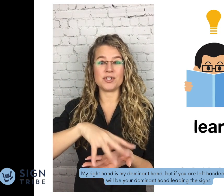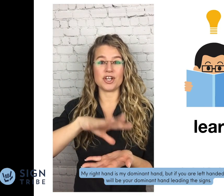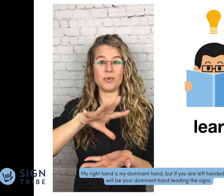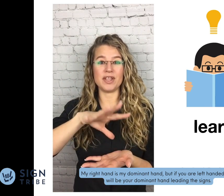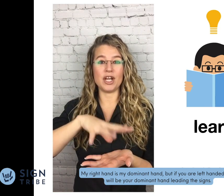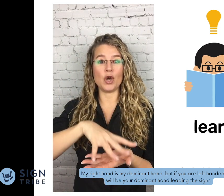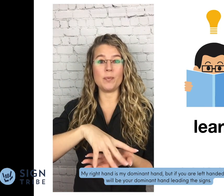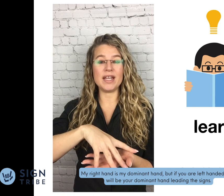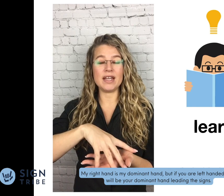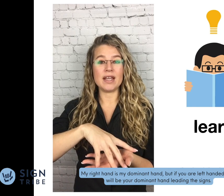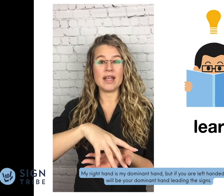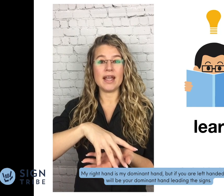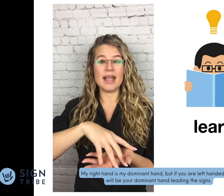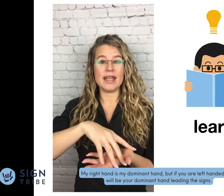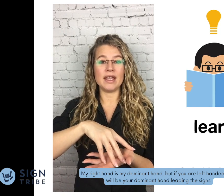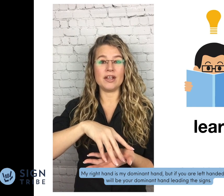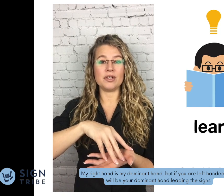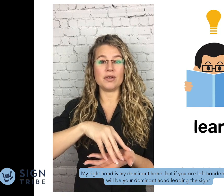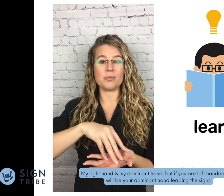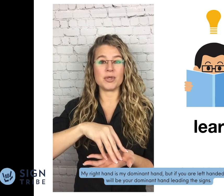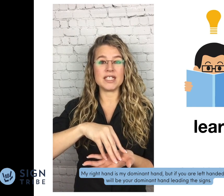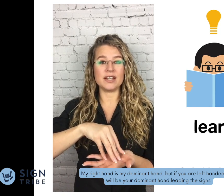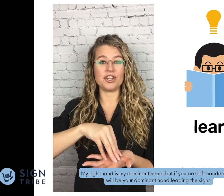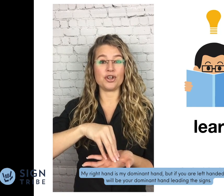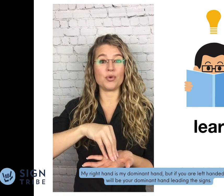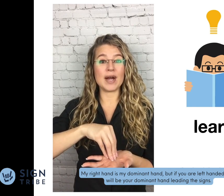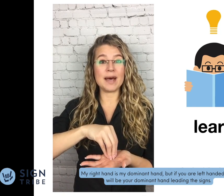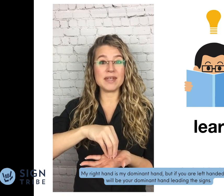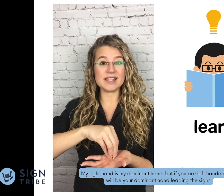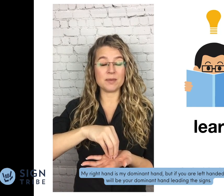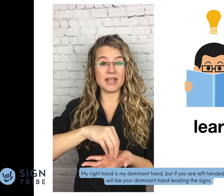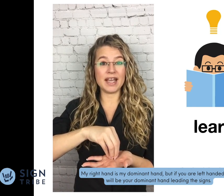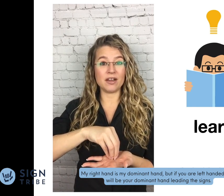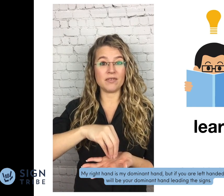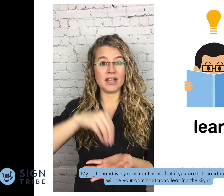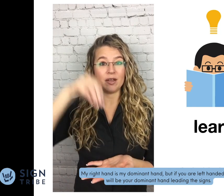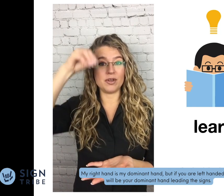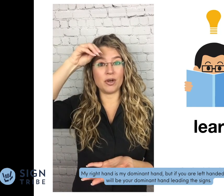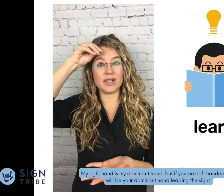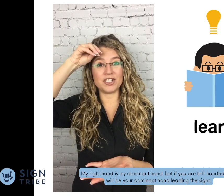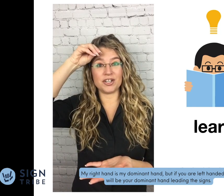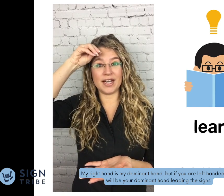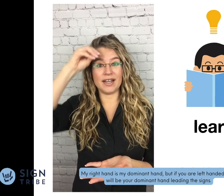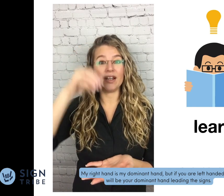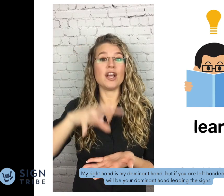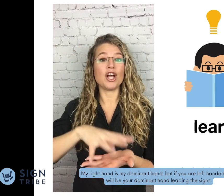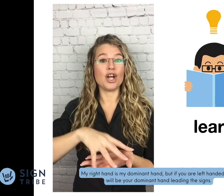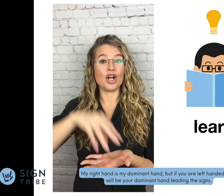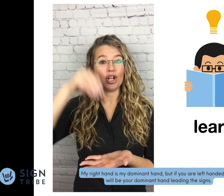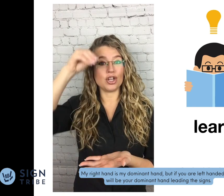with it open and pretend like you're grabbing something out of it and going to your head.